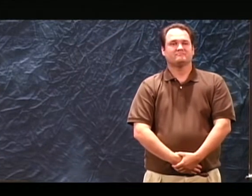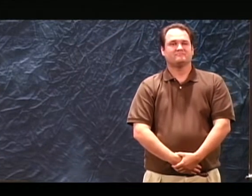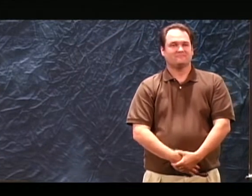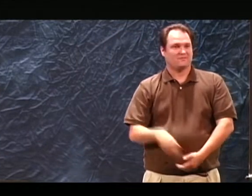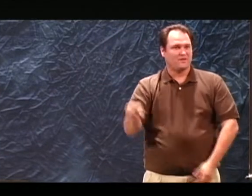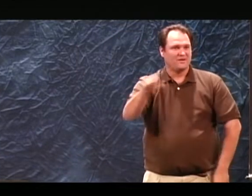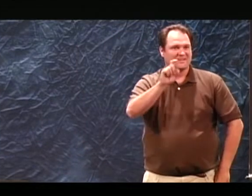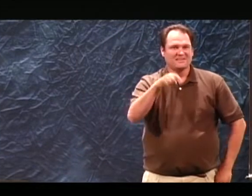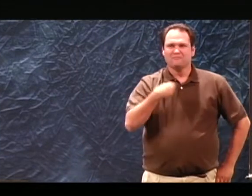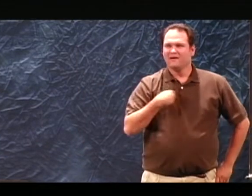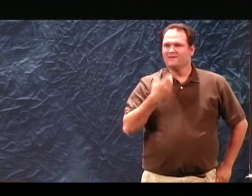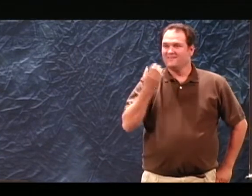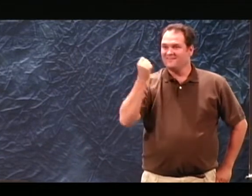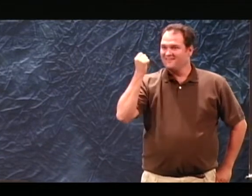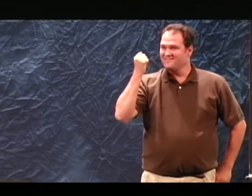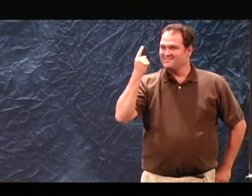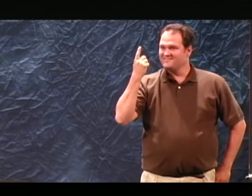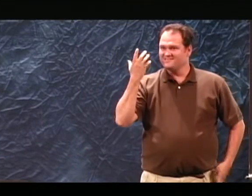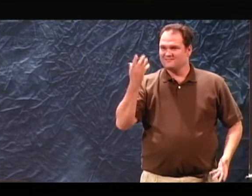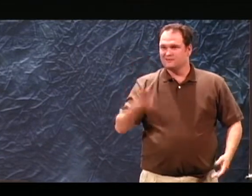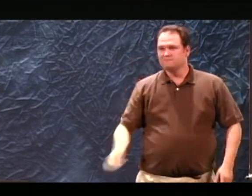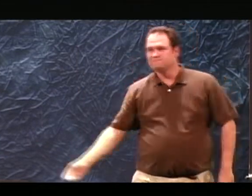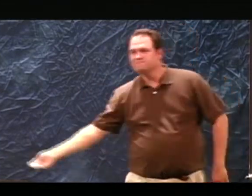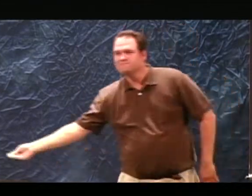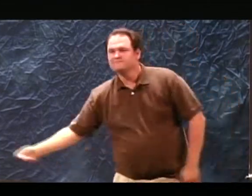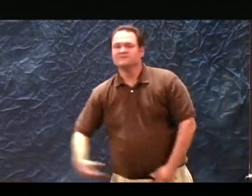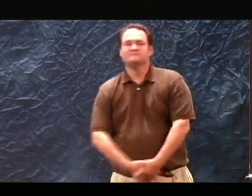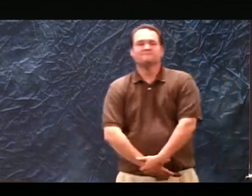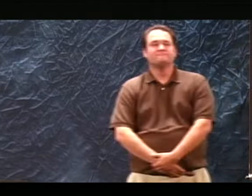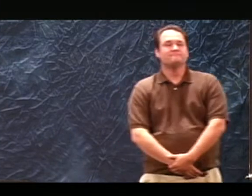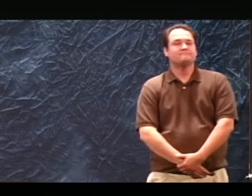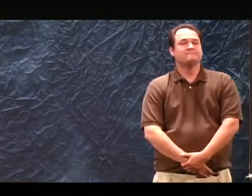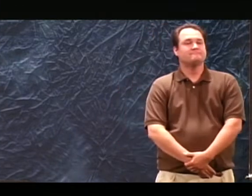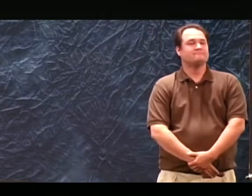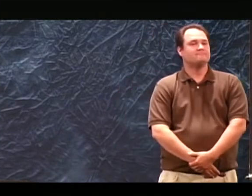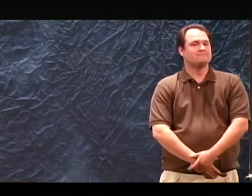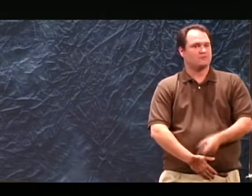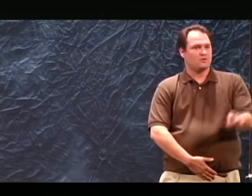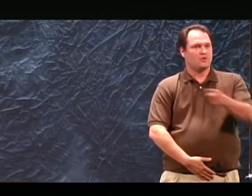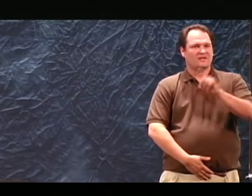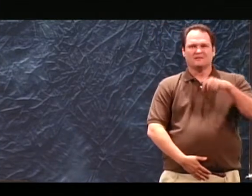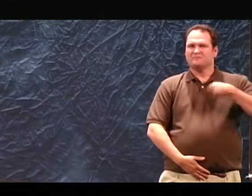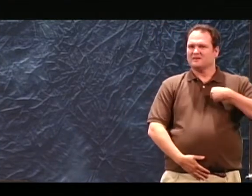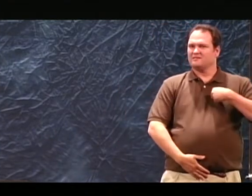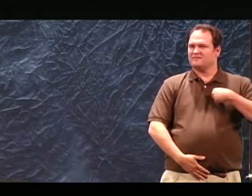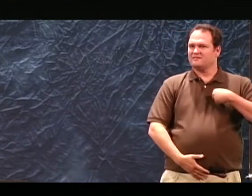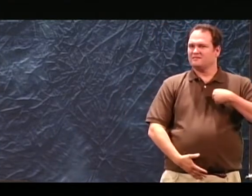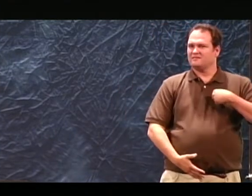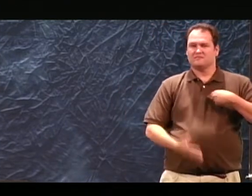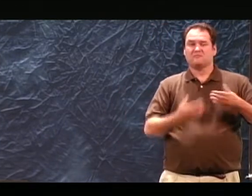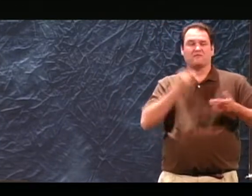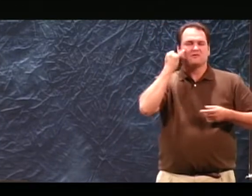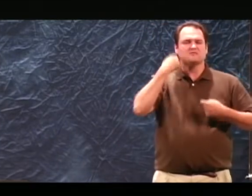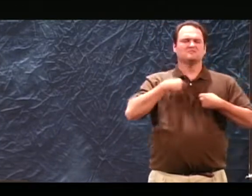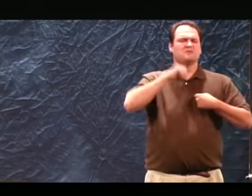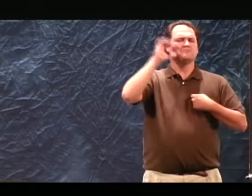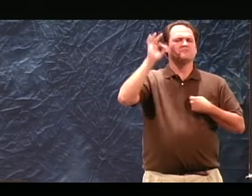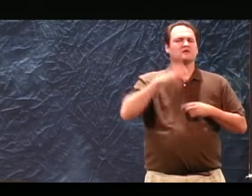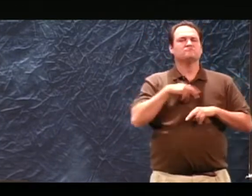out there who are quietly giving others and we don't know about it and the body